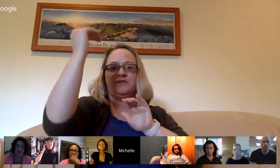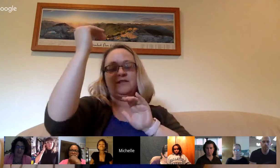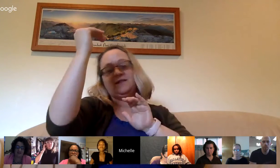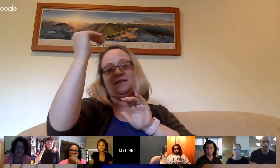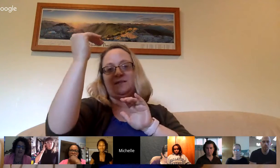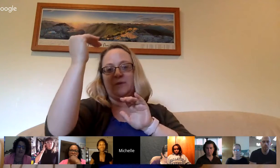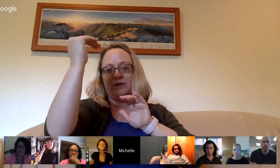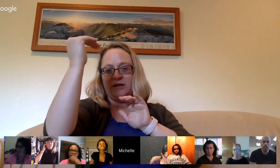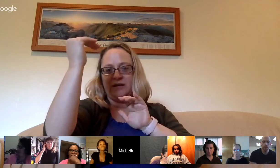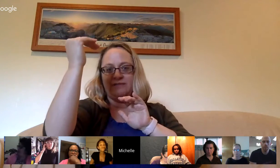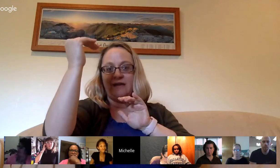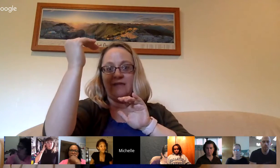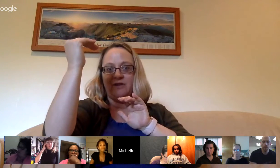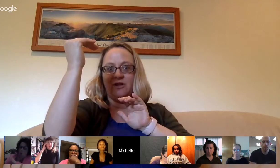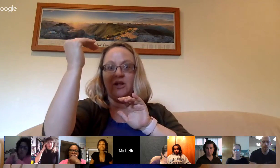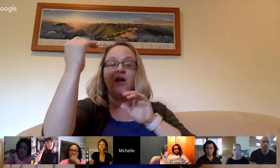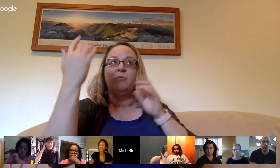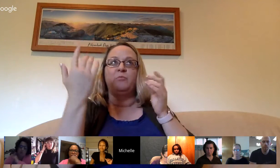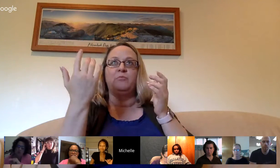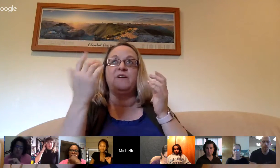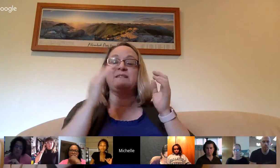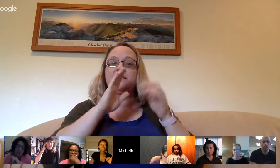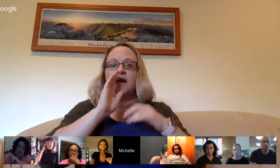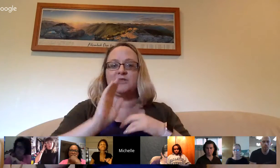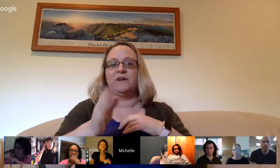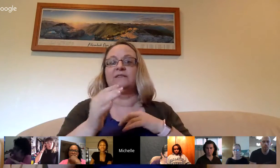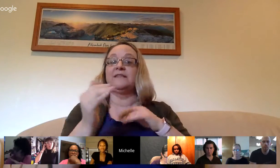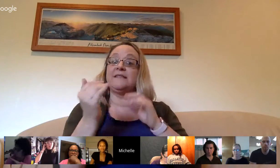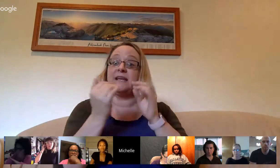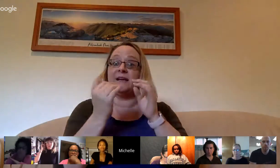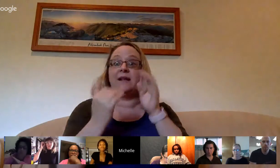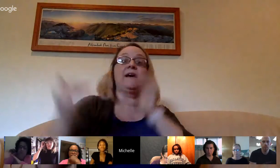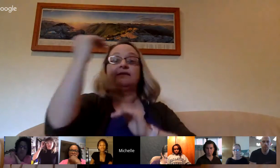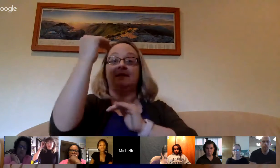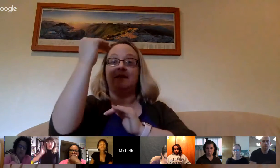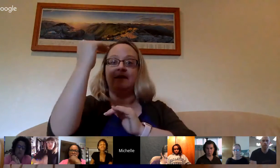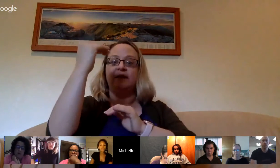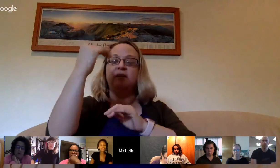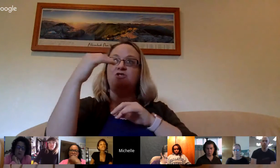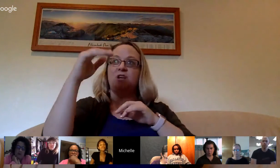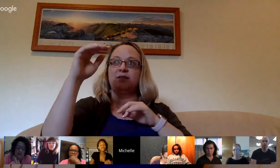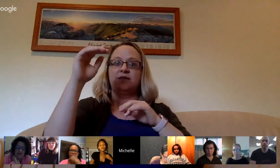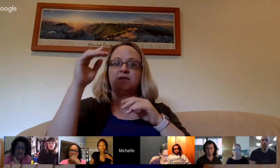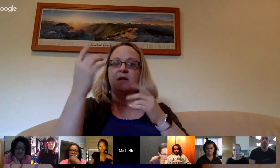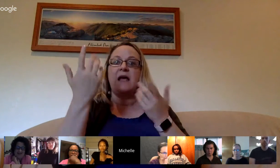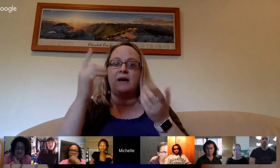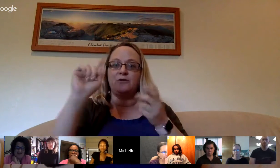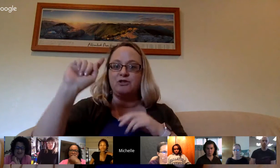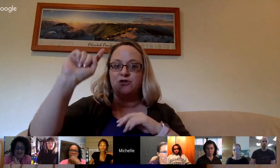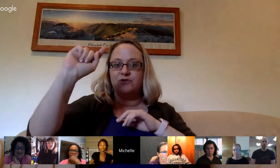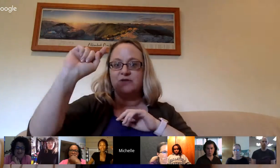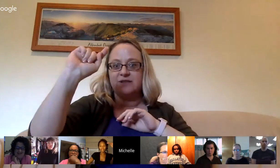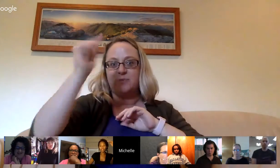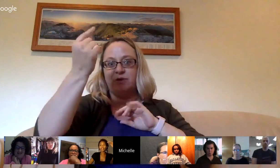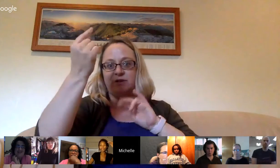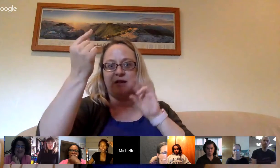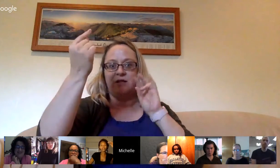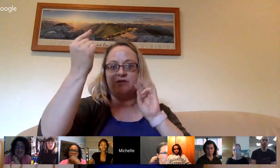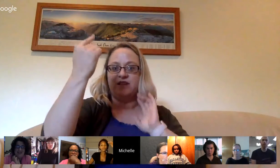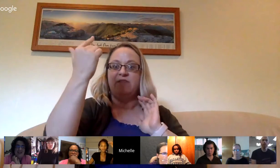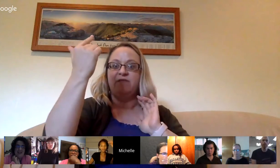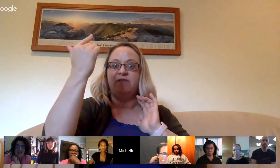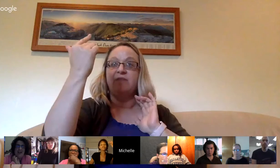sudden there's this disparity in level, but it's not directly stated as this. It's just how she chooses to